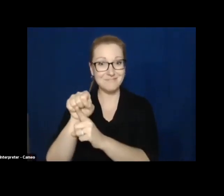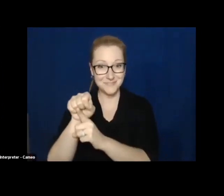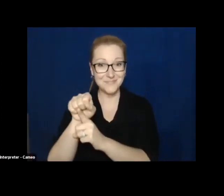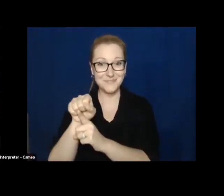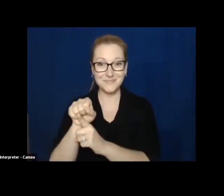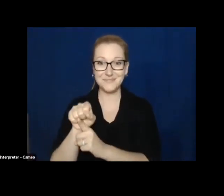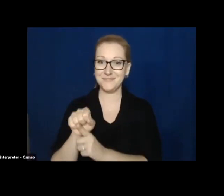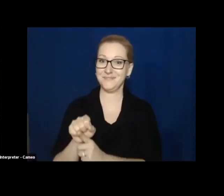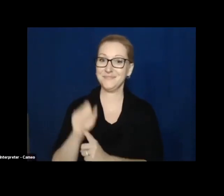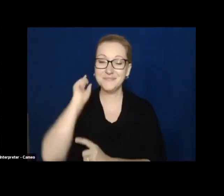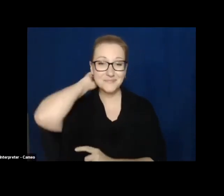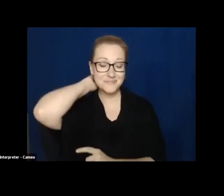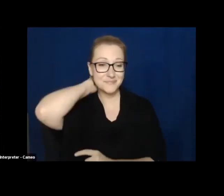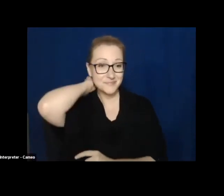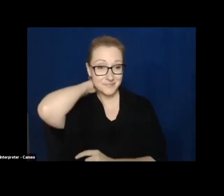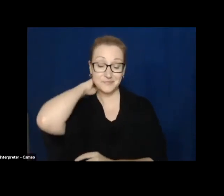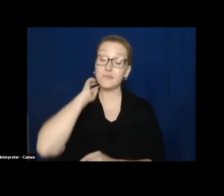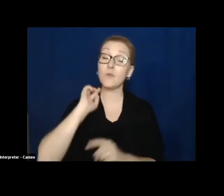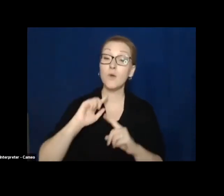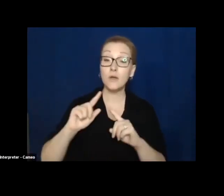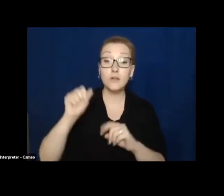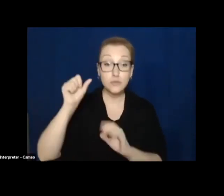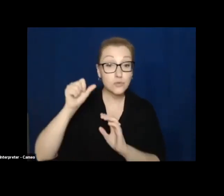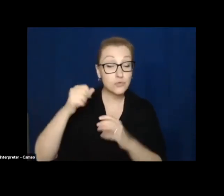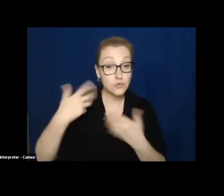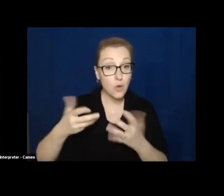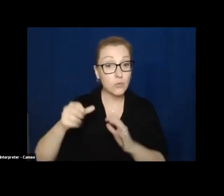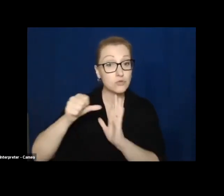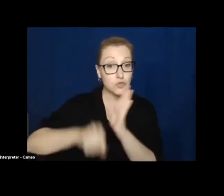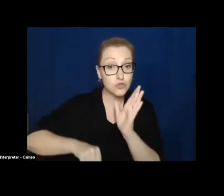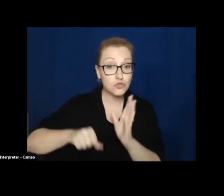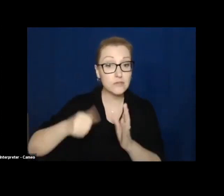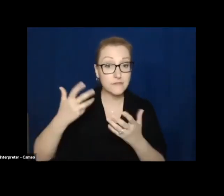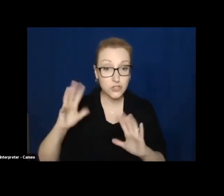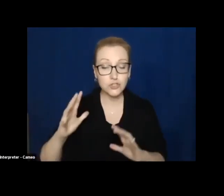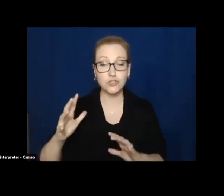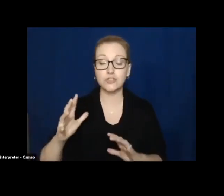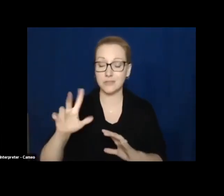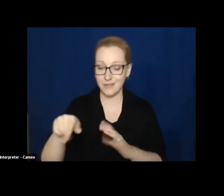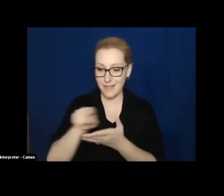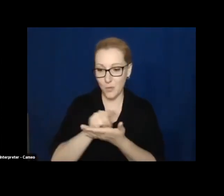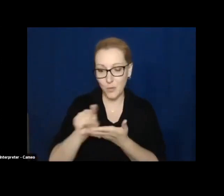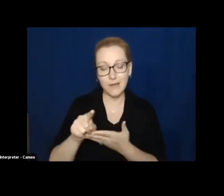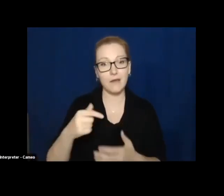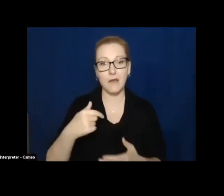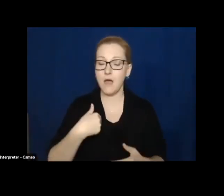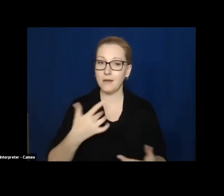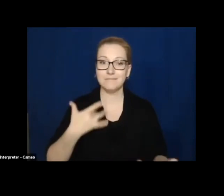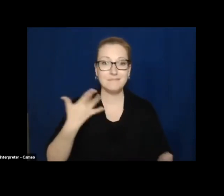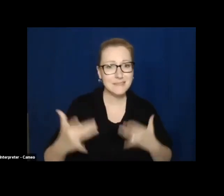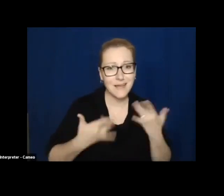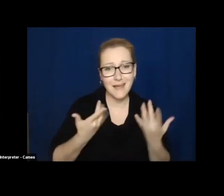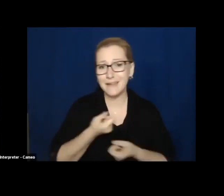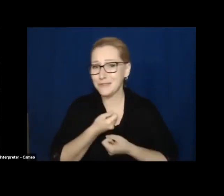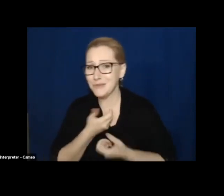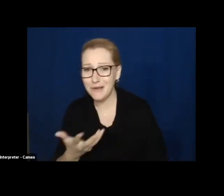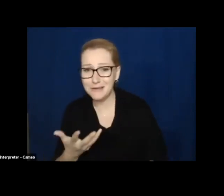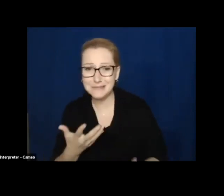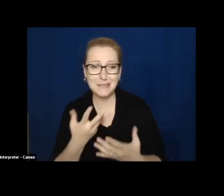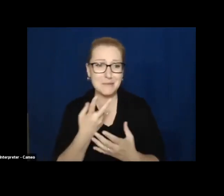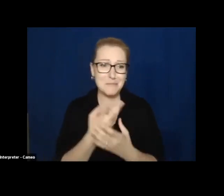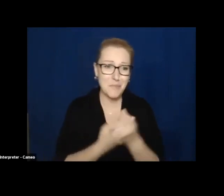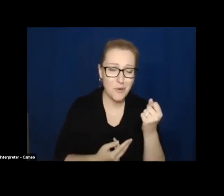The weeks that followed my cochlear implantation, they were exciting and exhausting all at the same time, or my cochlear